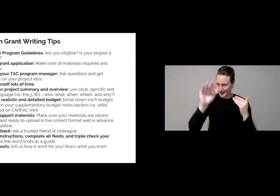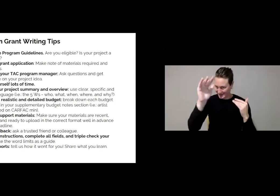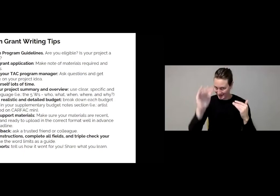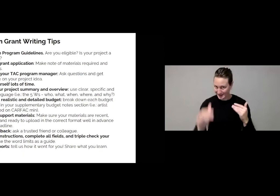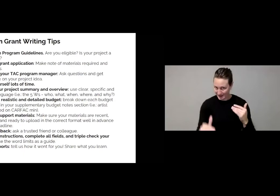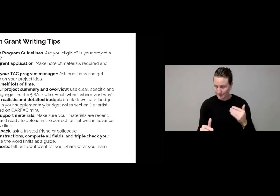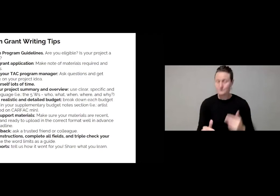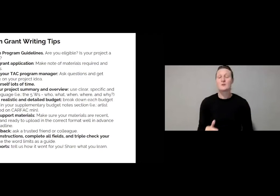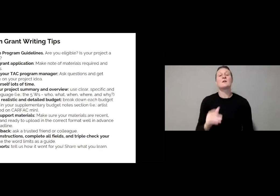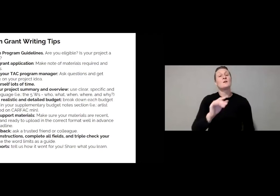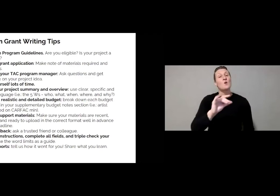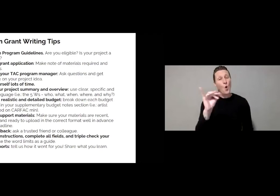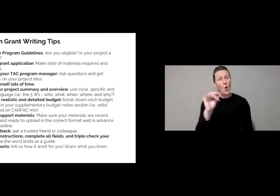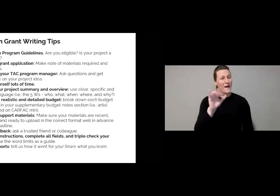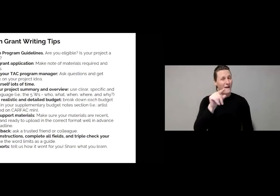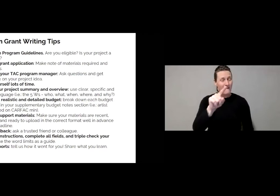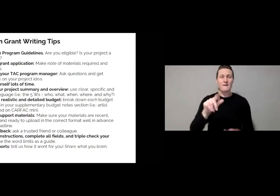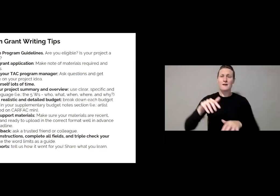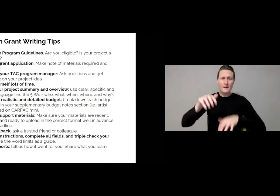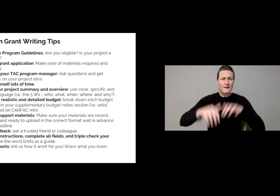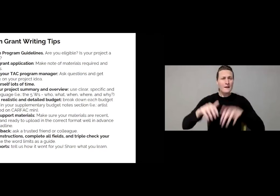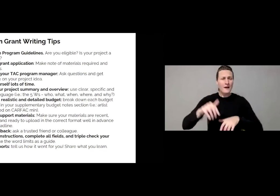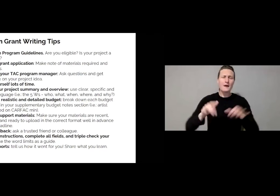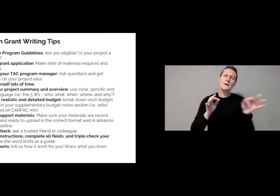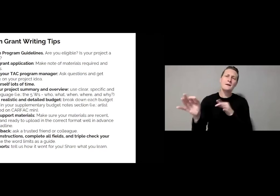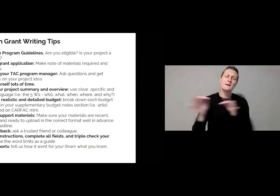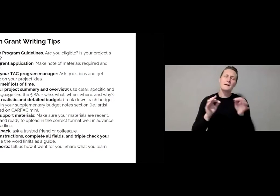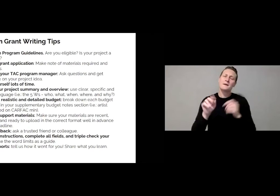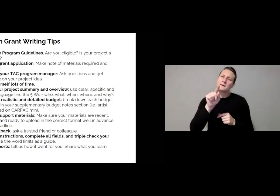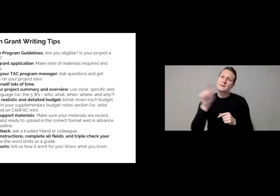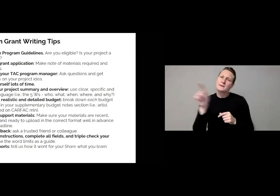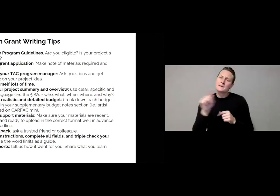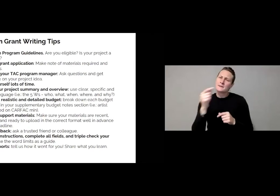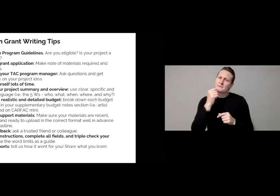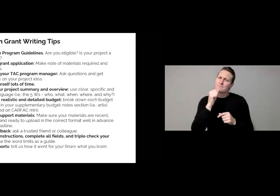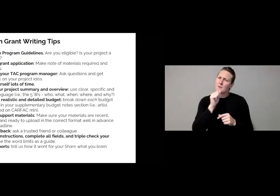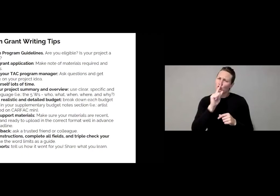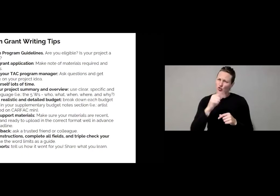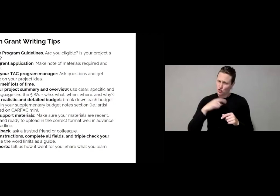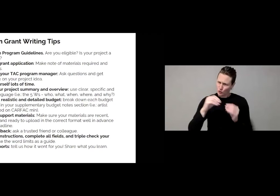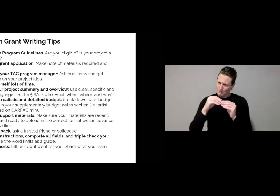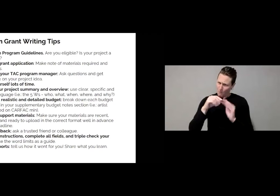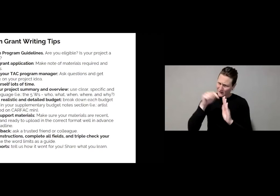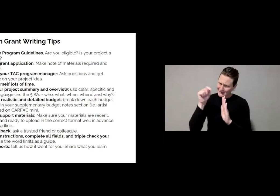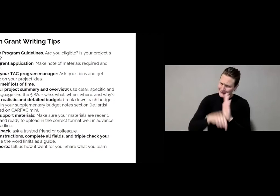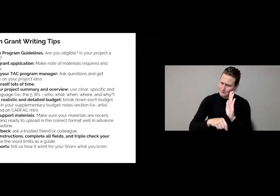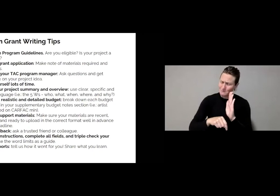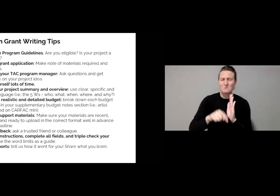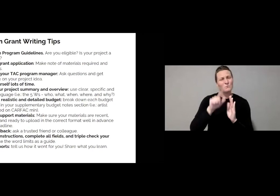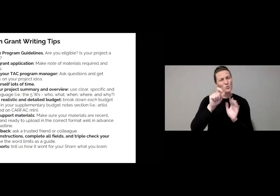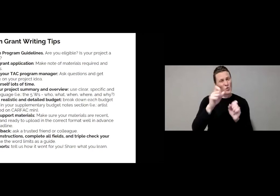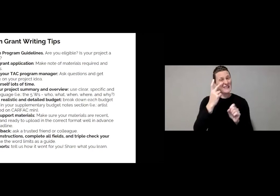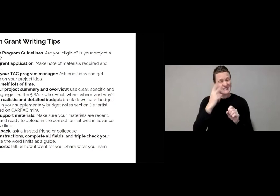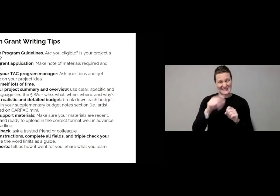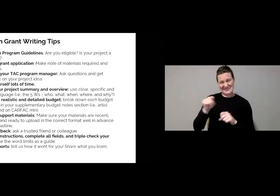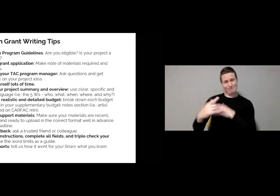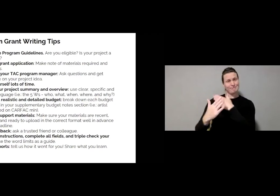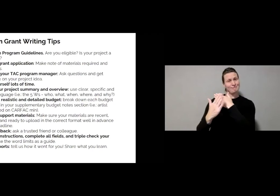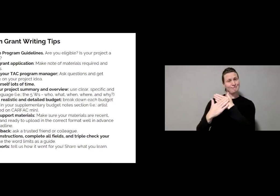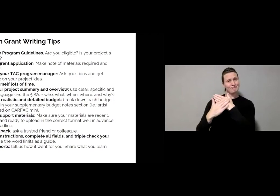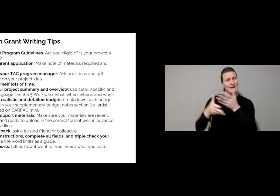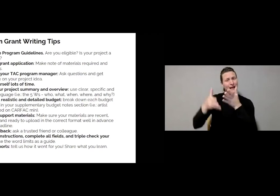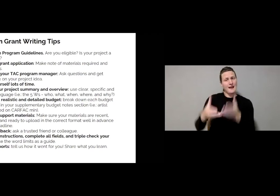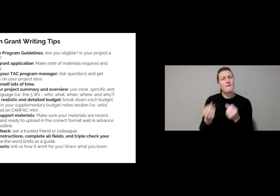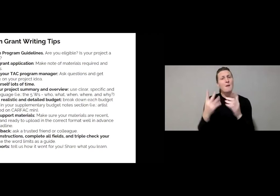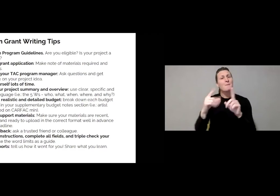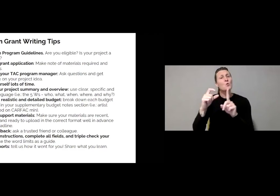go into, you can just use those word limit counts as a guide. So, you know, if you see that you have like 200